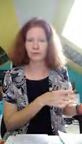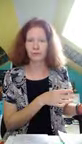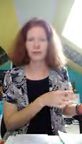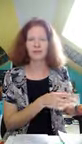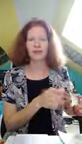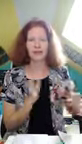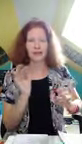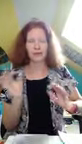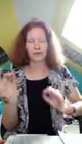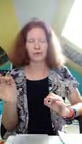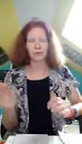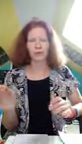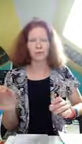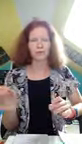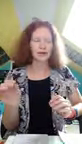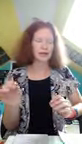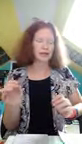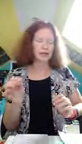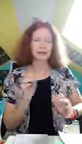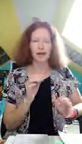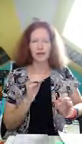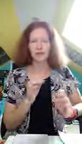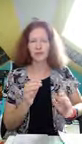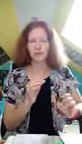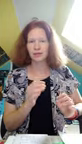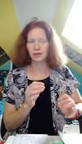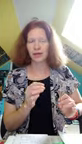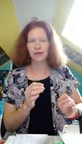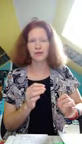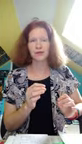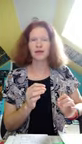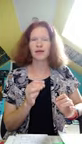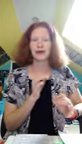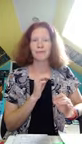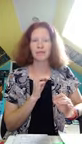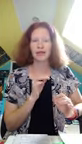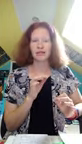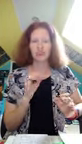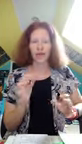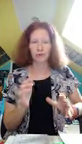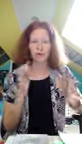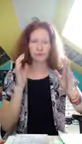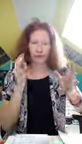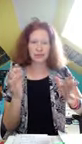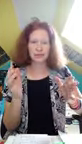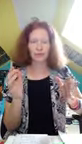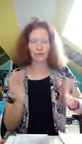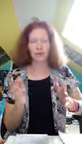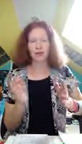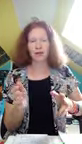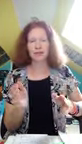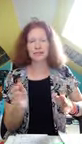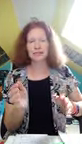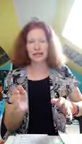room, and that would really help, because it's not just with communication, but in general, of focusing of what a person is